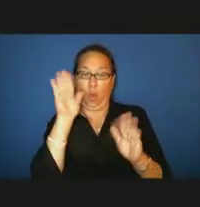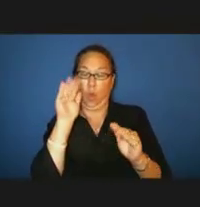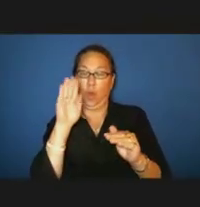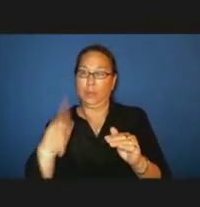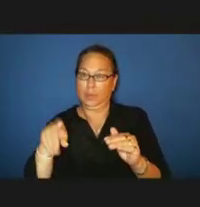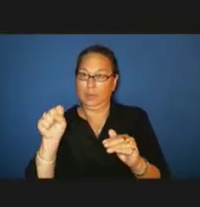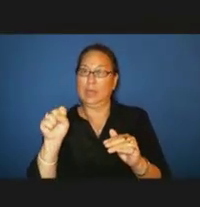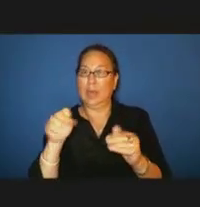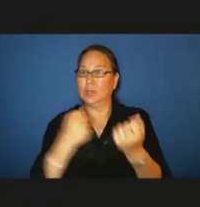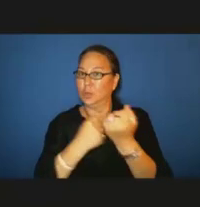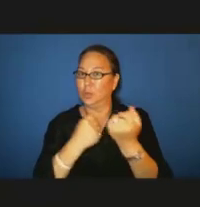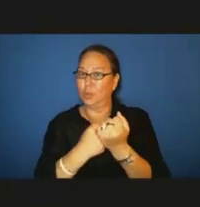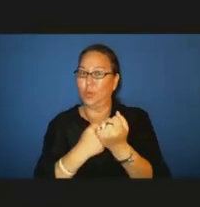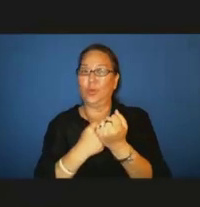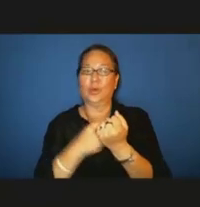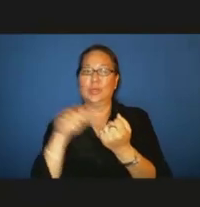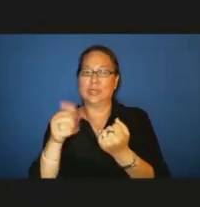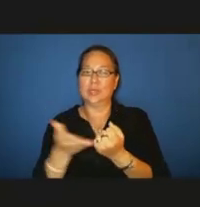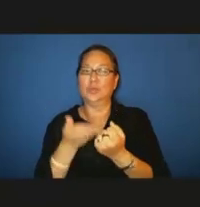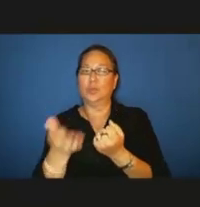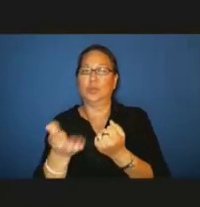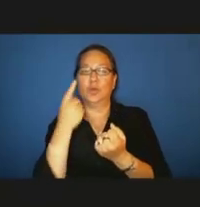Denver Legacy Award, and thank you very much.